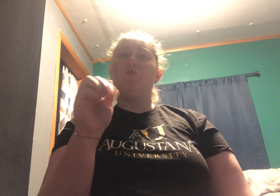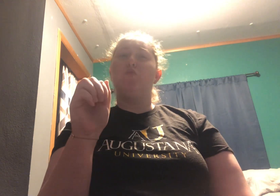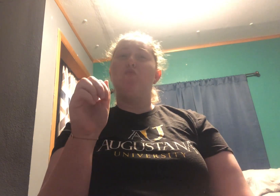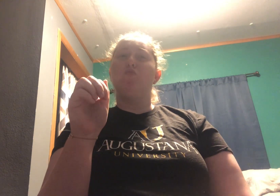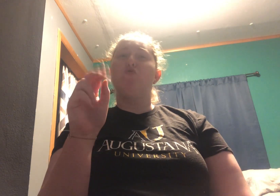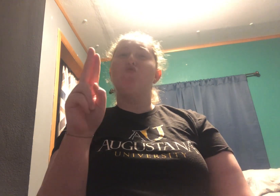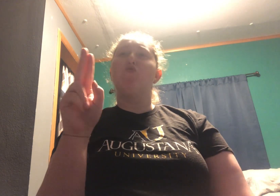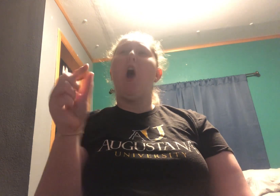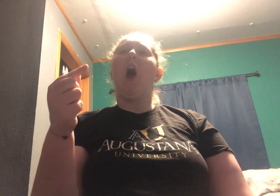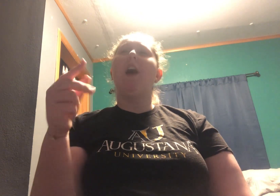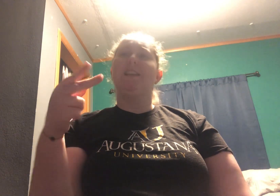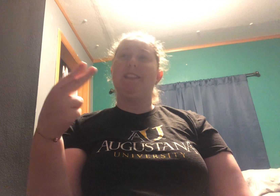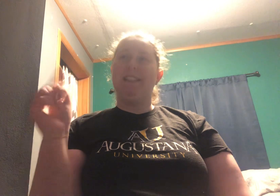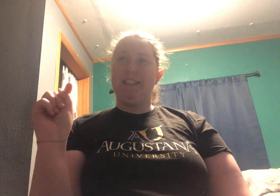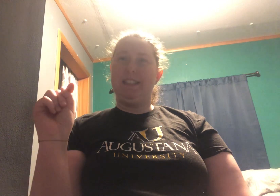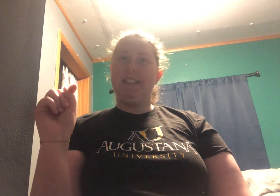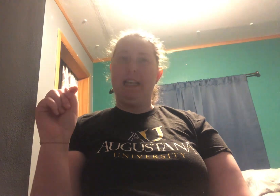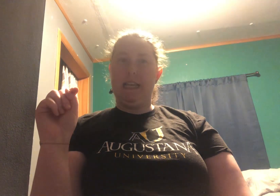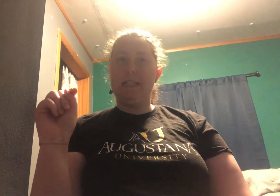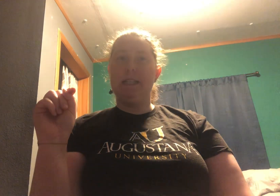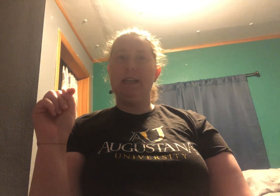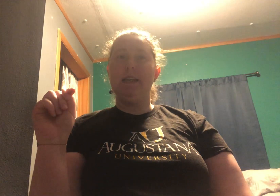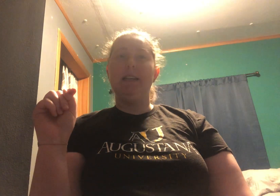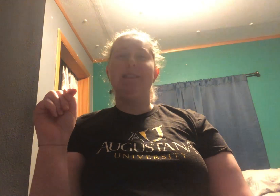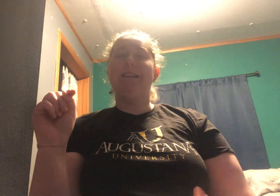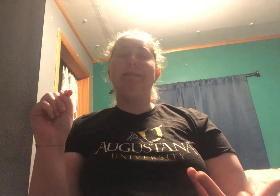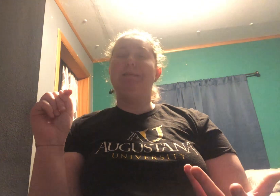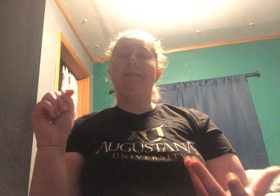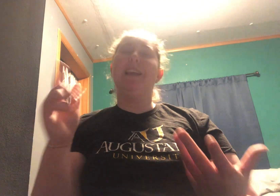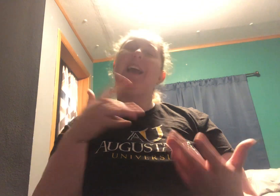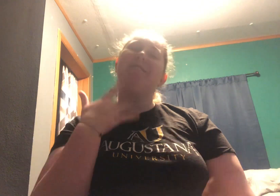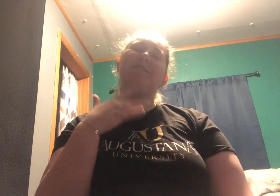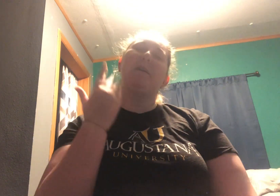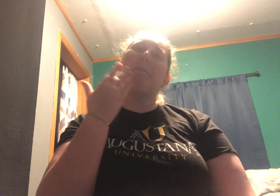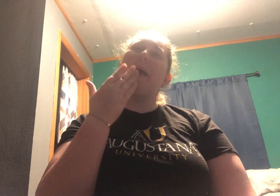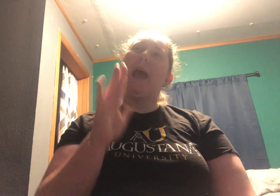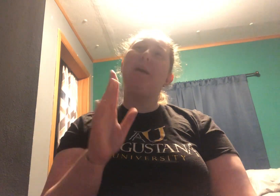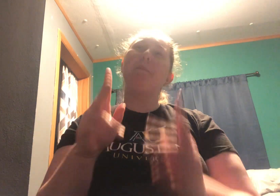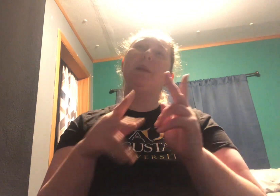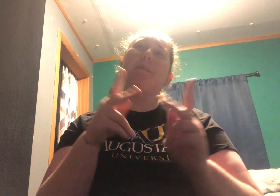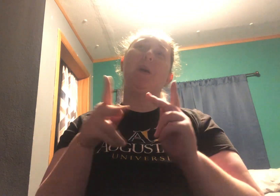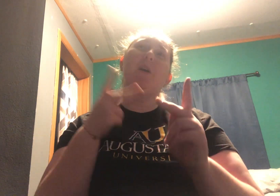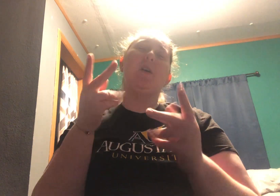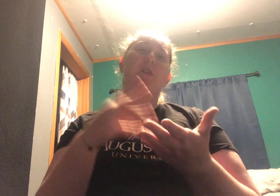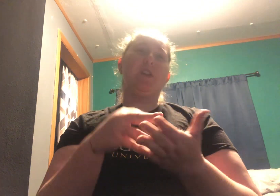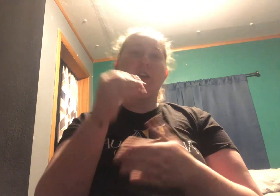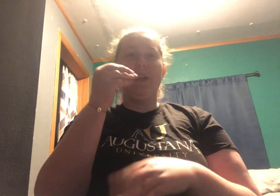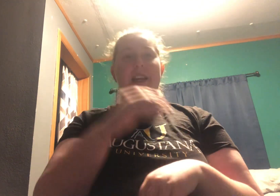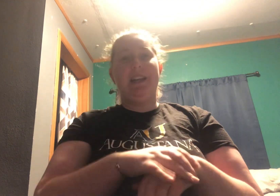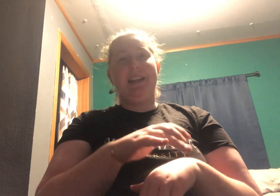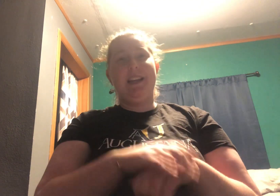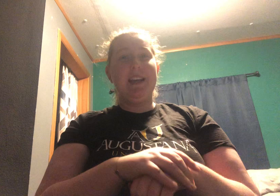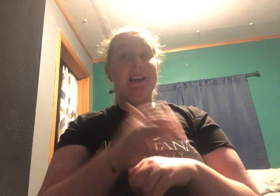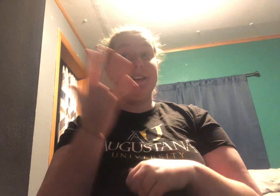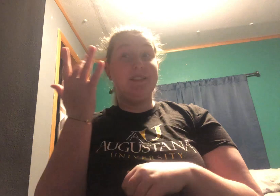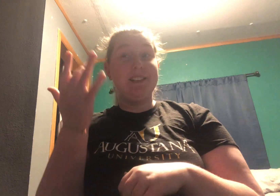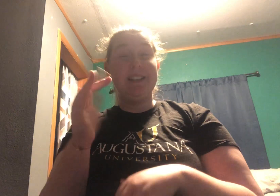yeah, I don't know. I feel so bad for English learners because English spelling is just